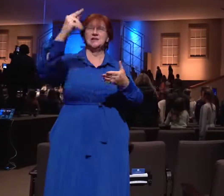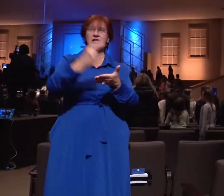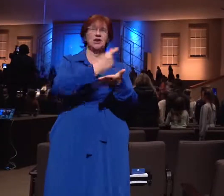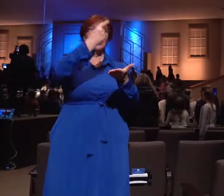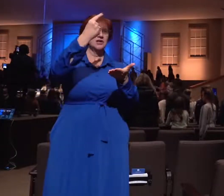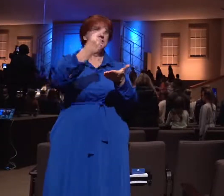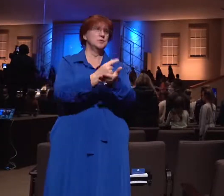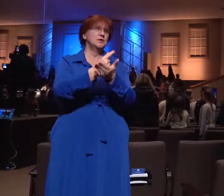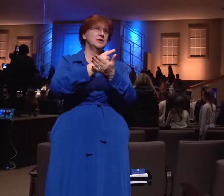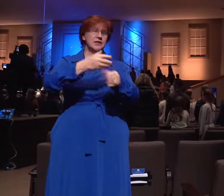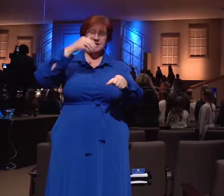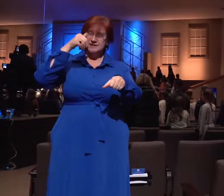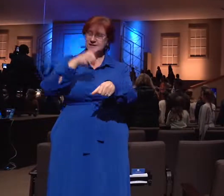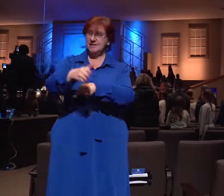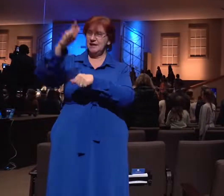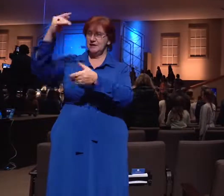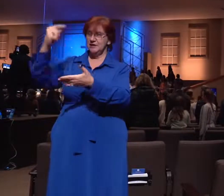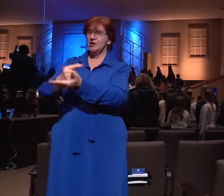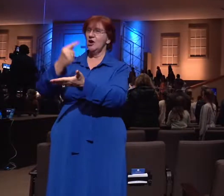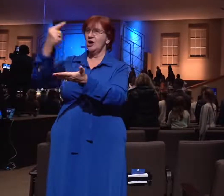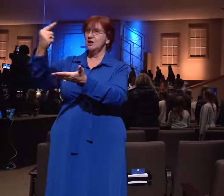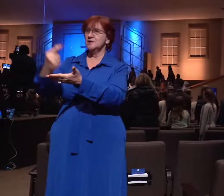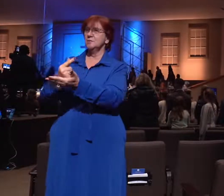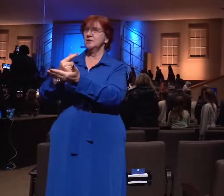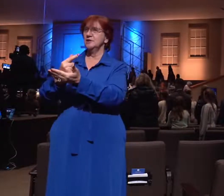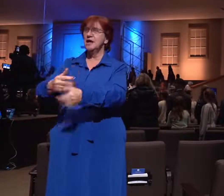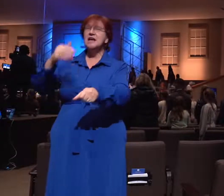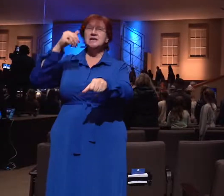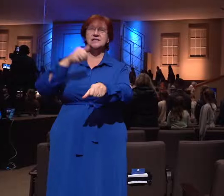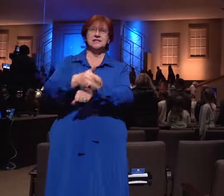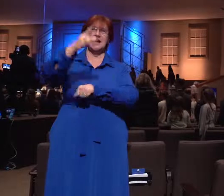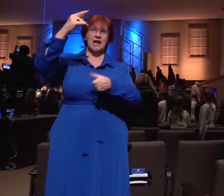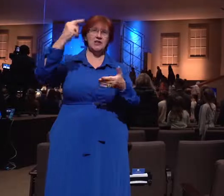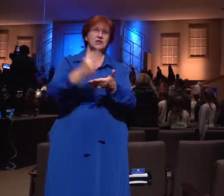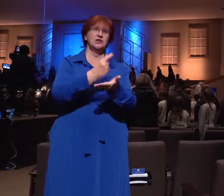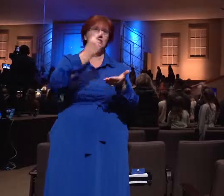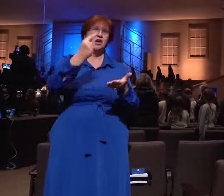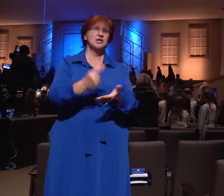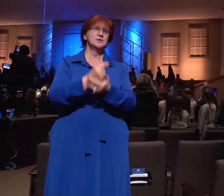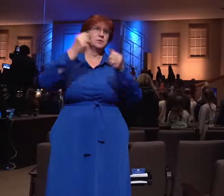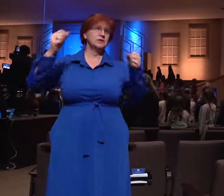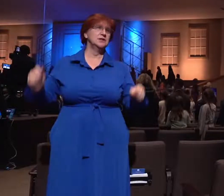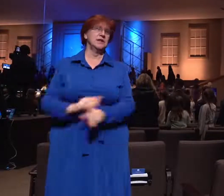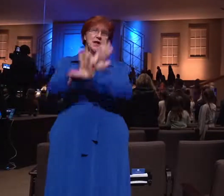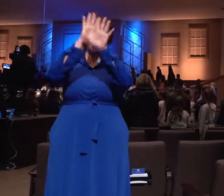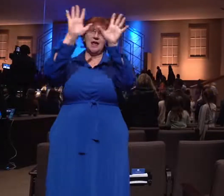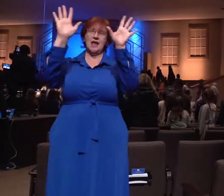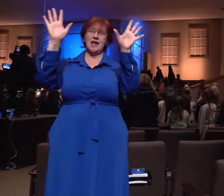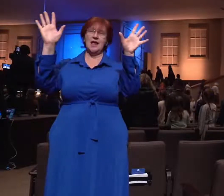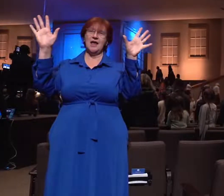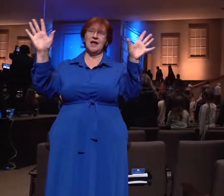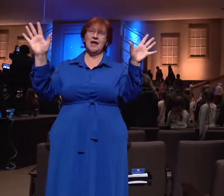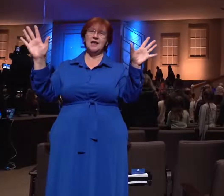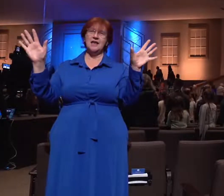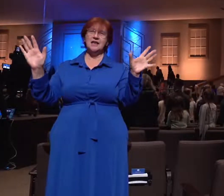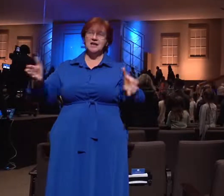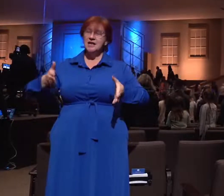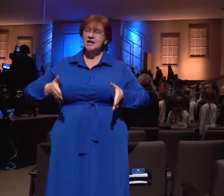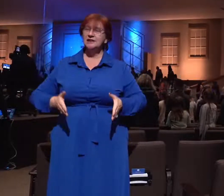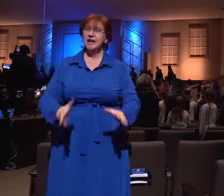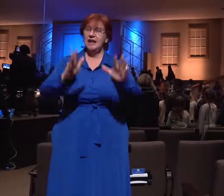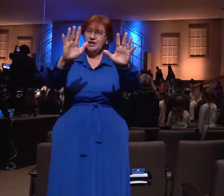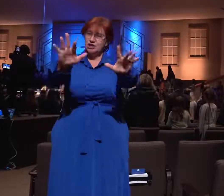light. Send the light. Send the light. The blessed gospel light. Let